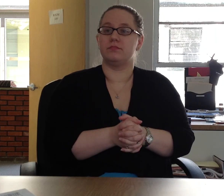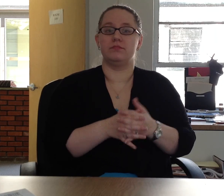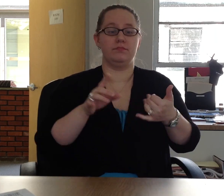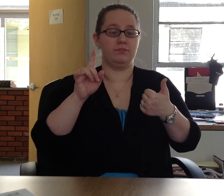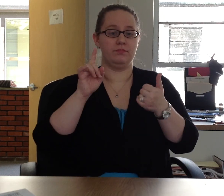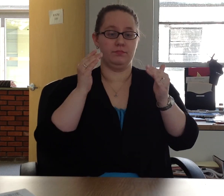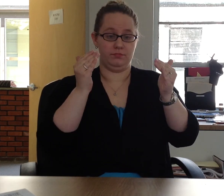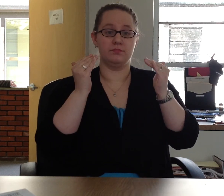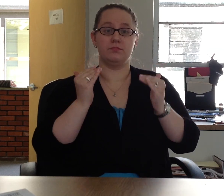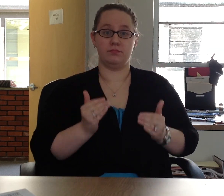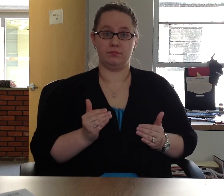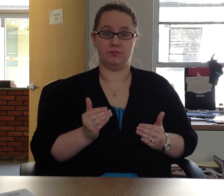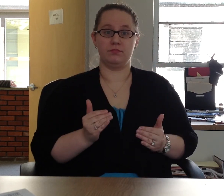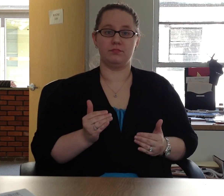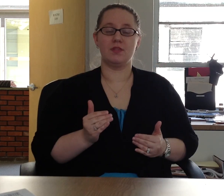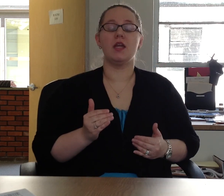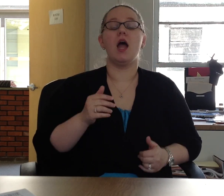Next, parasites.